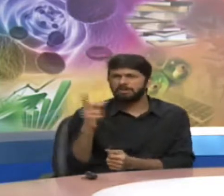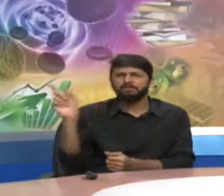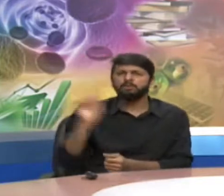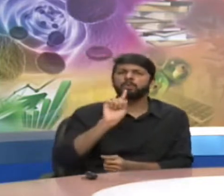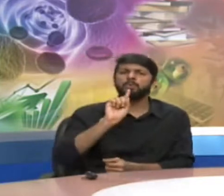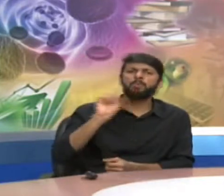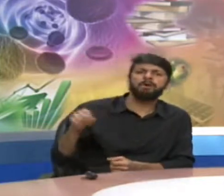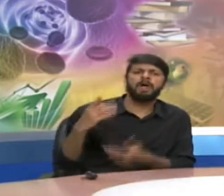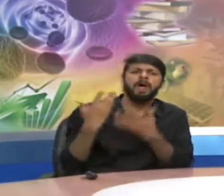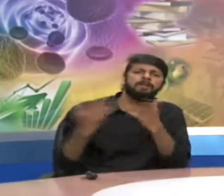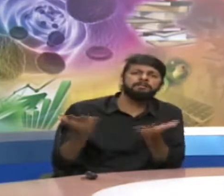Sundari.